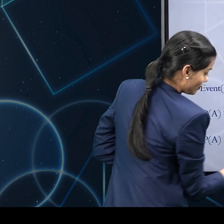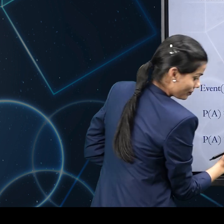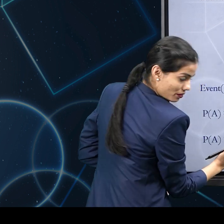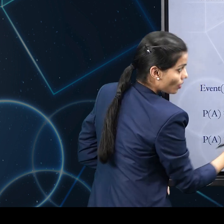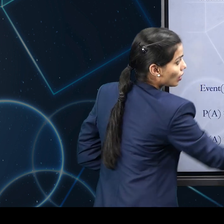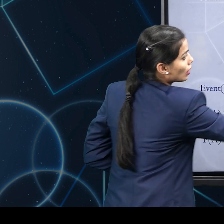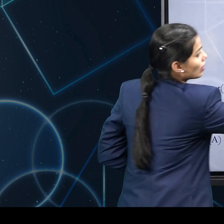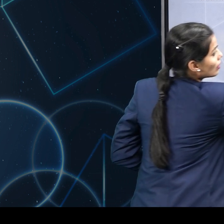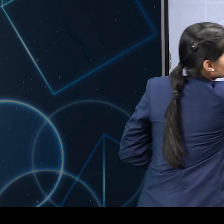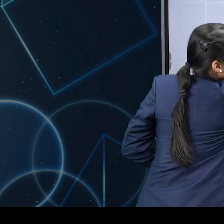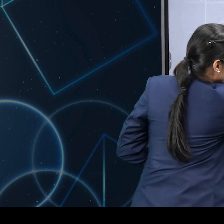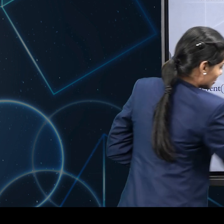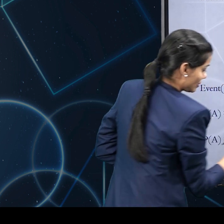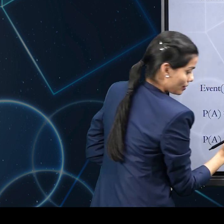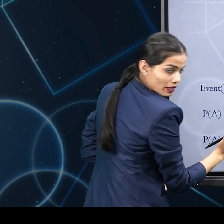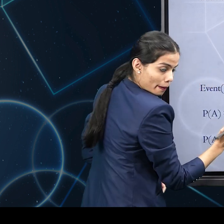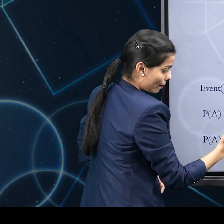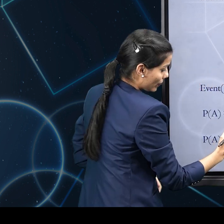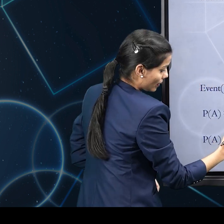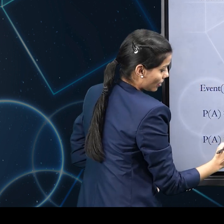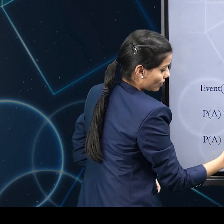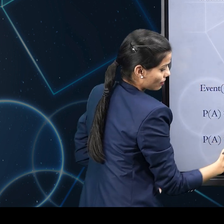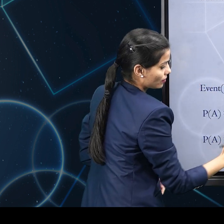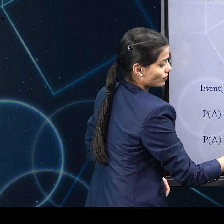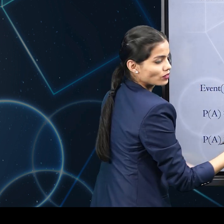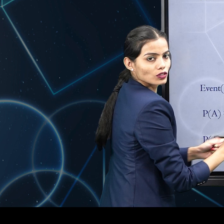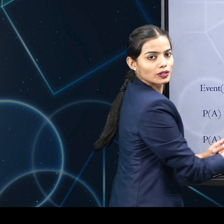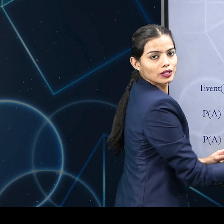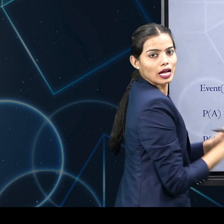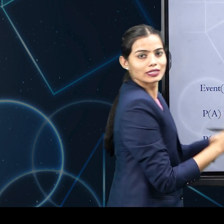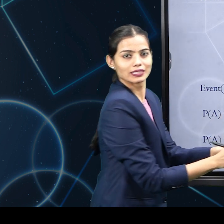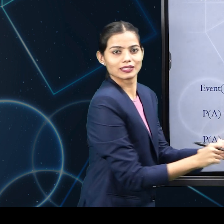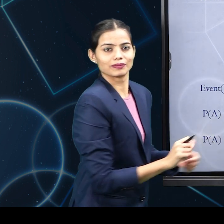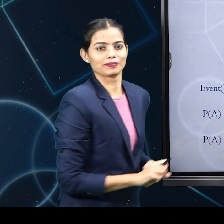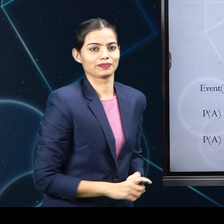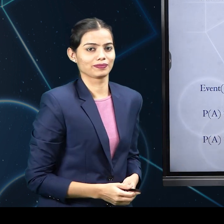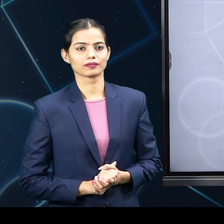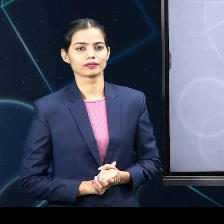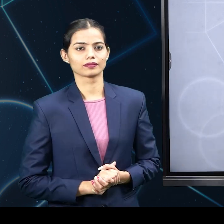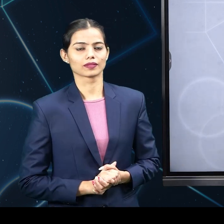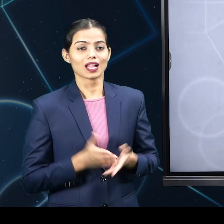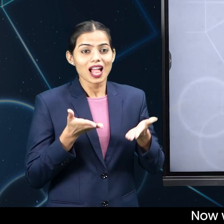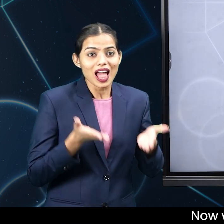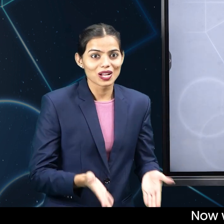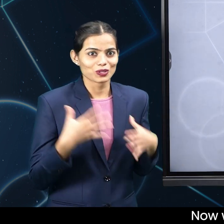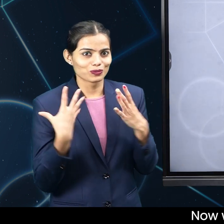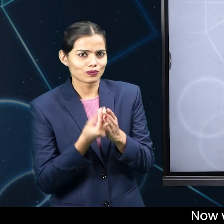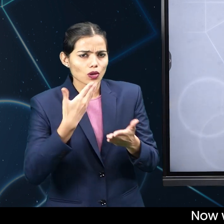P of A is equal to 9 by 36 is equal to 1 by 4. Now, we will